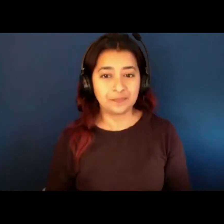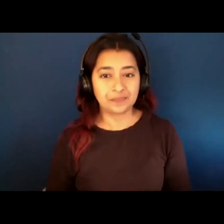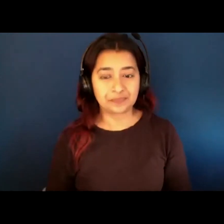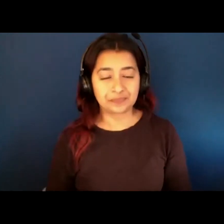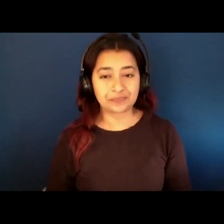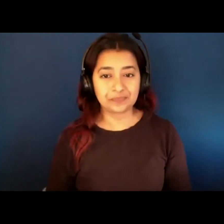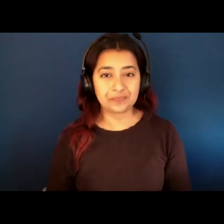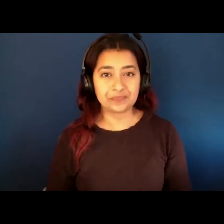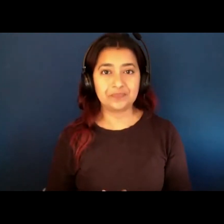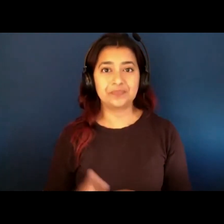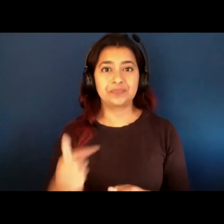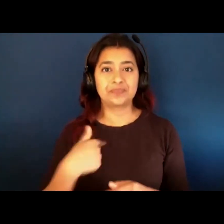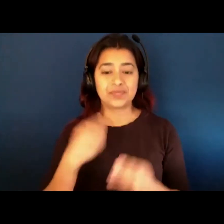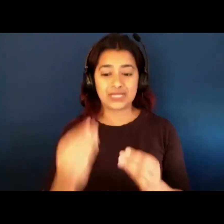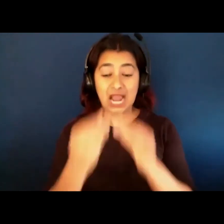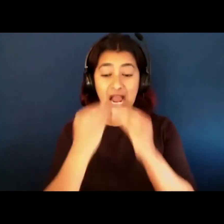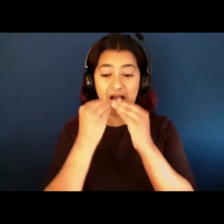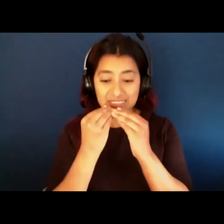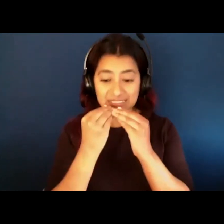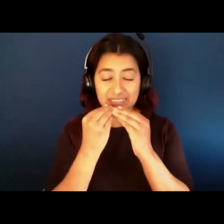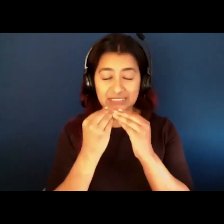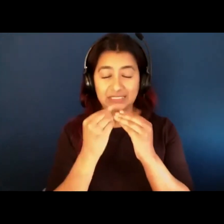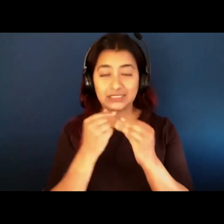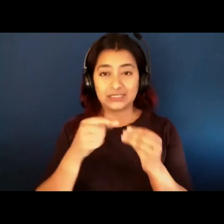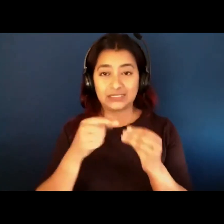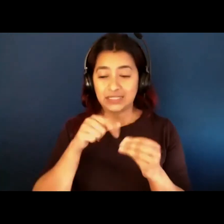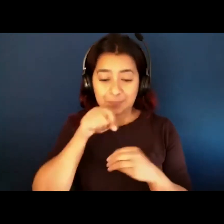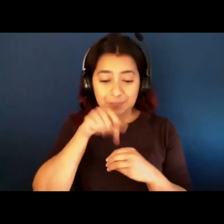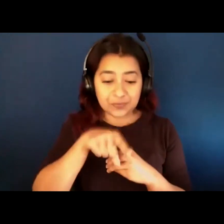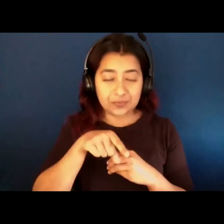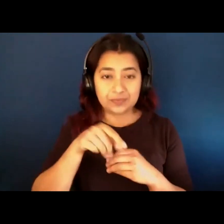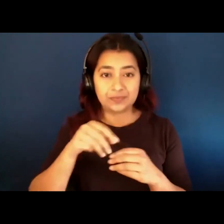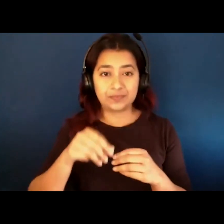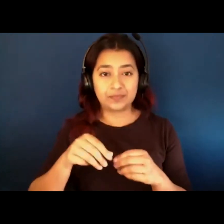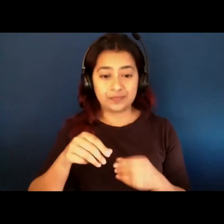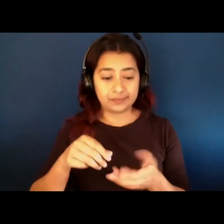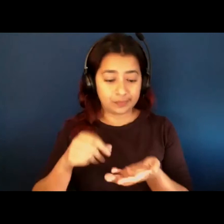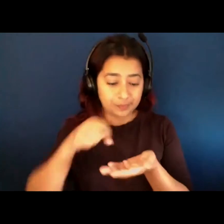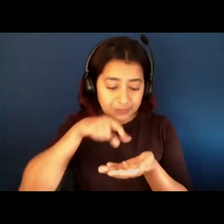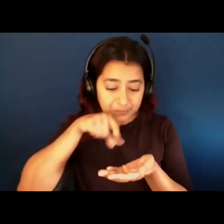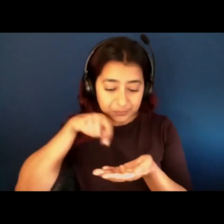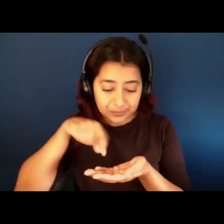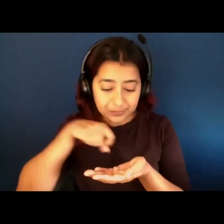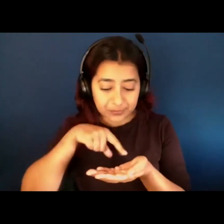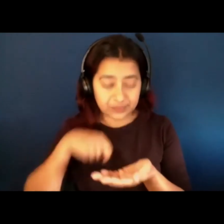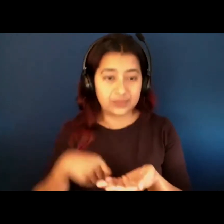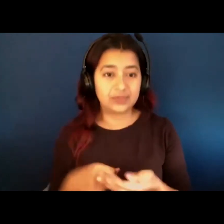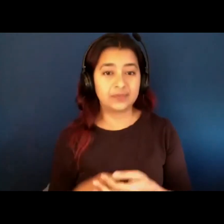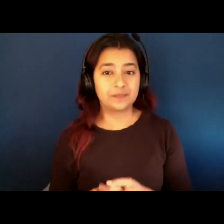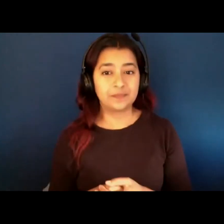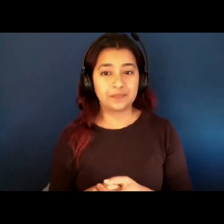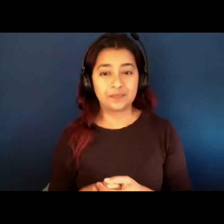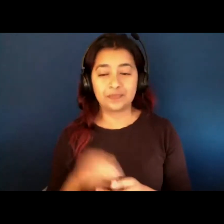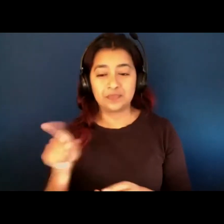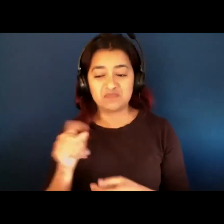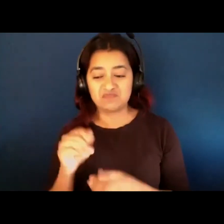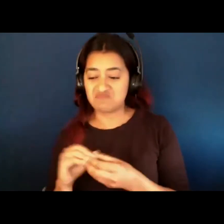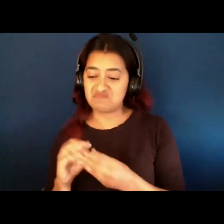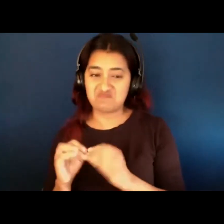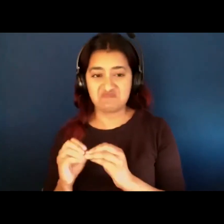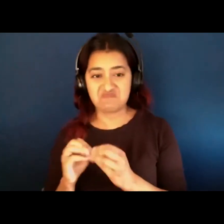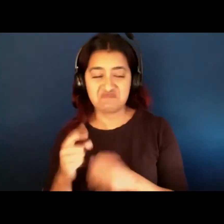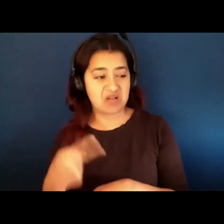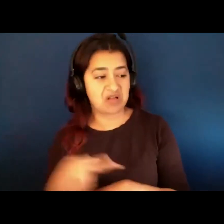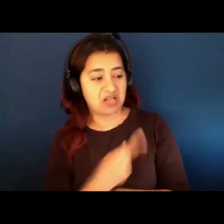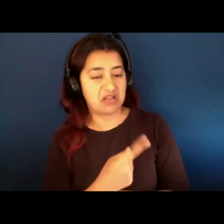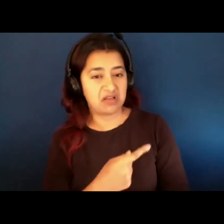I bit the sweet fruit, spitting out the seeds into my hand. He muttered another insult